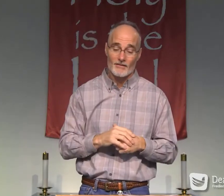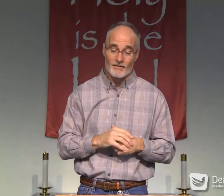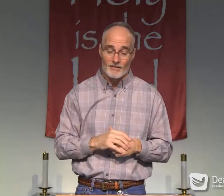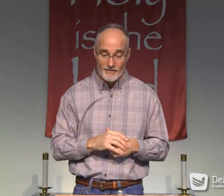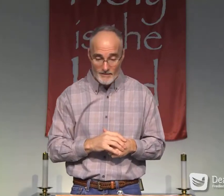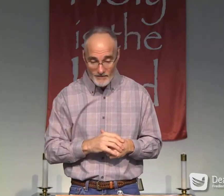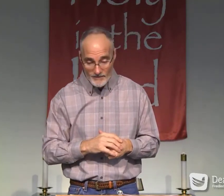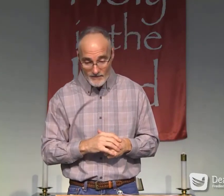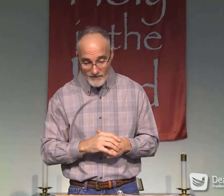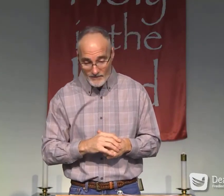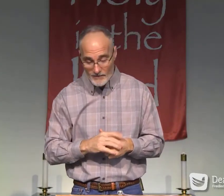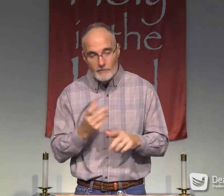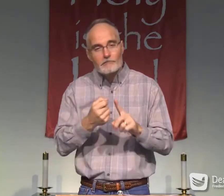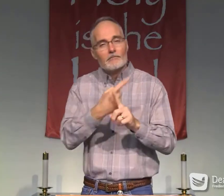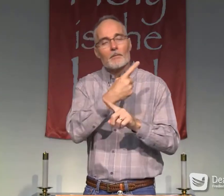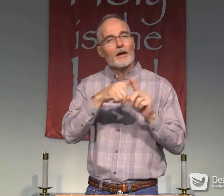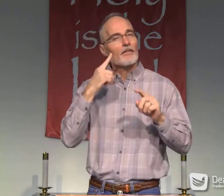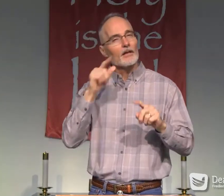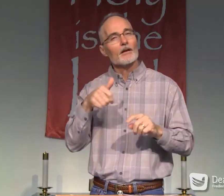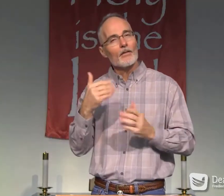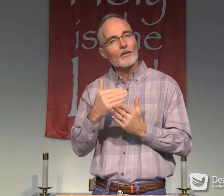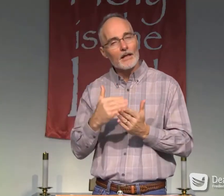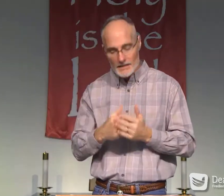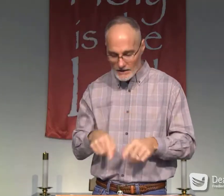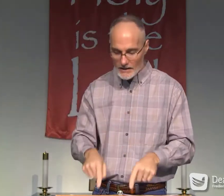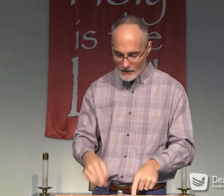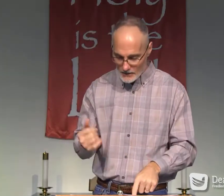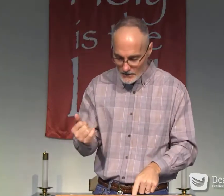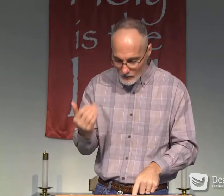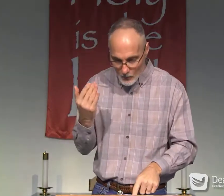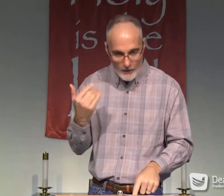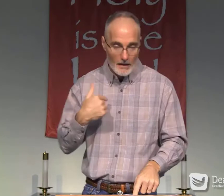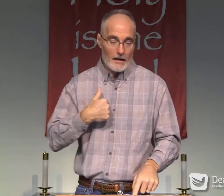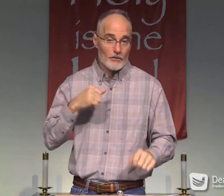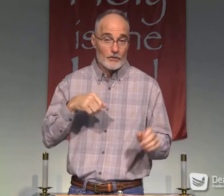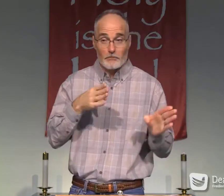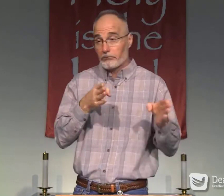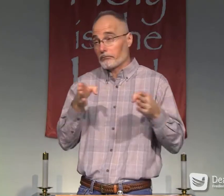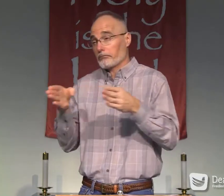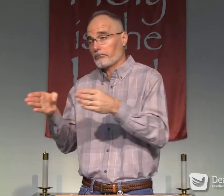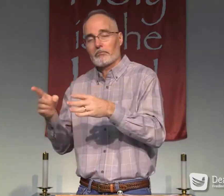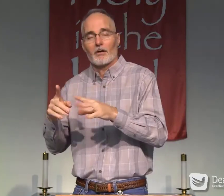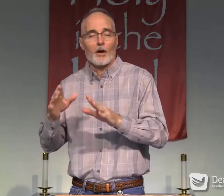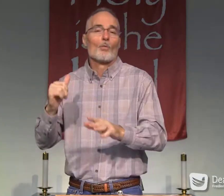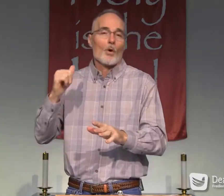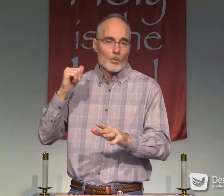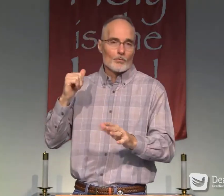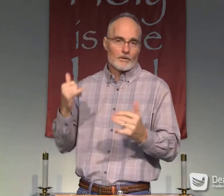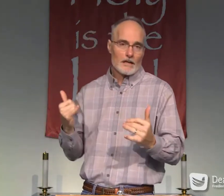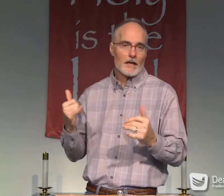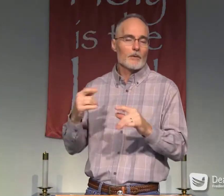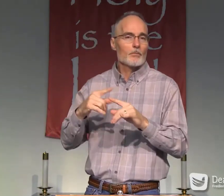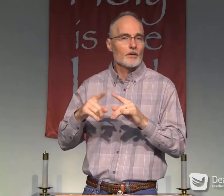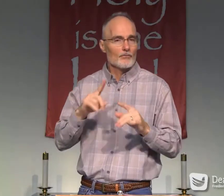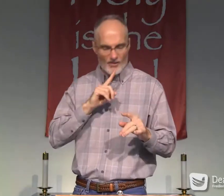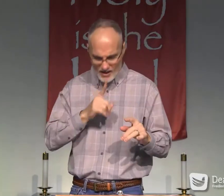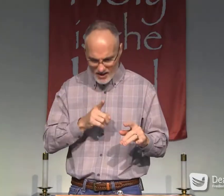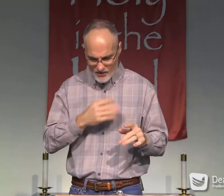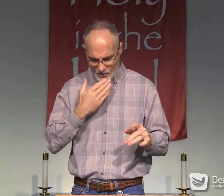Have you thought about life with God forever? This is a little off topic, and I won't get